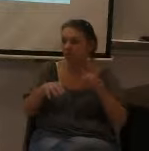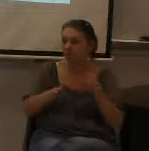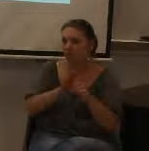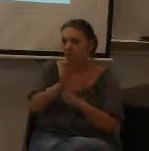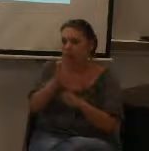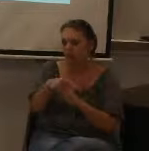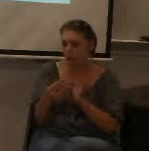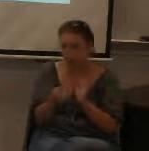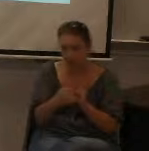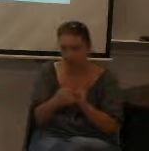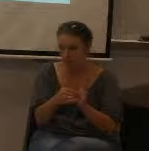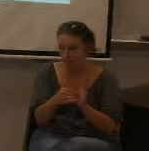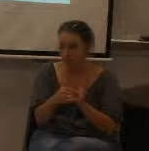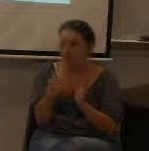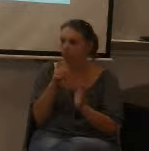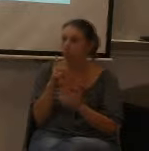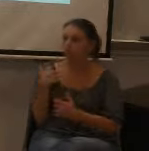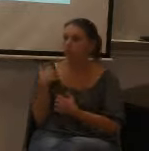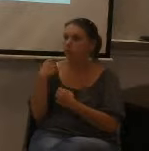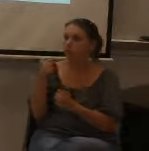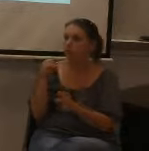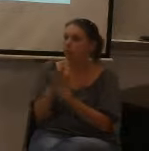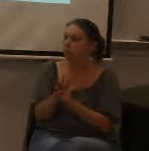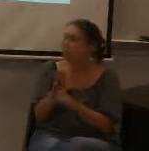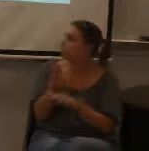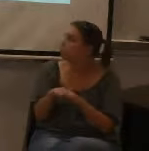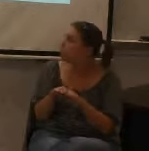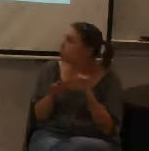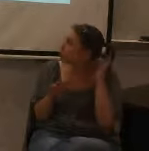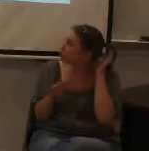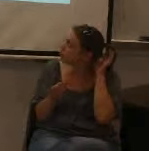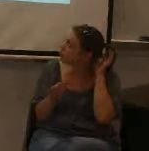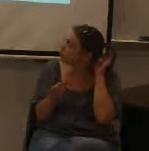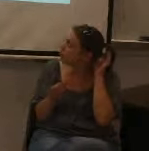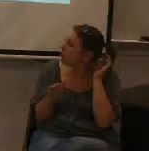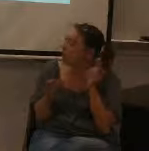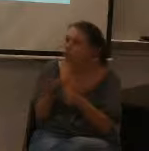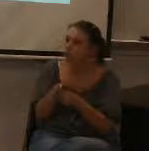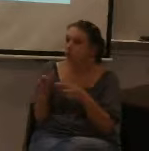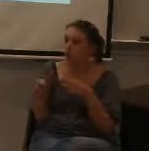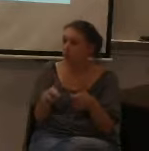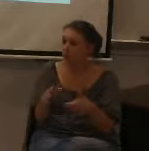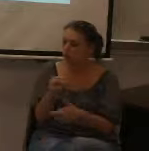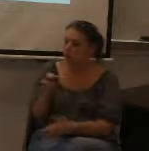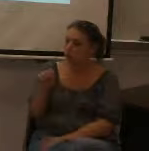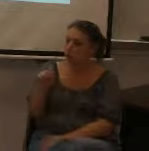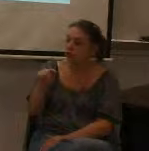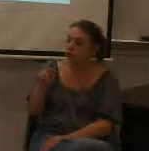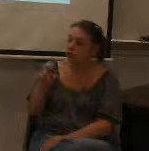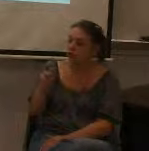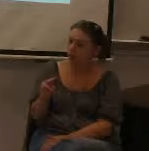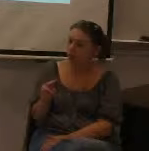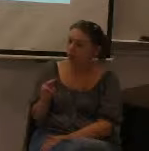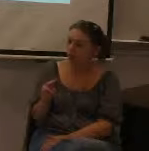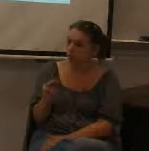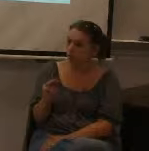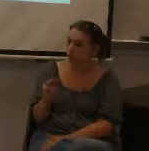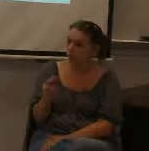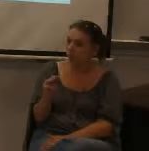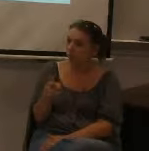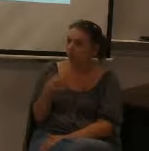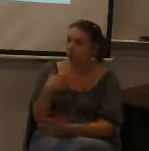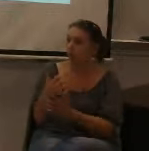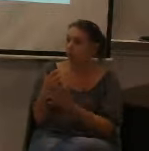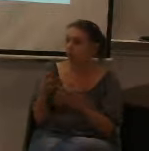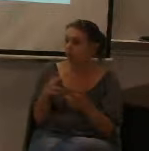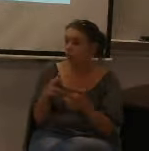This has really strong effects on the local rivers and streams. That essentially, there are a number of